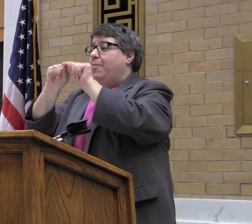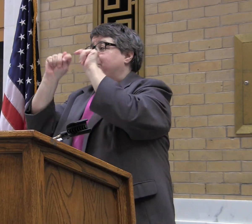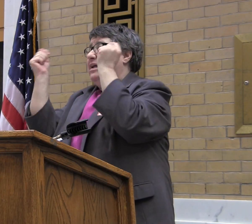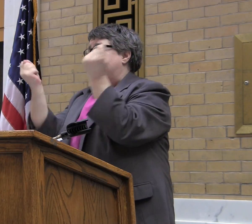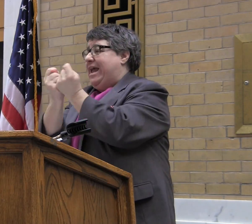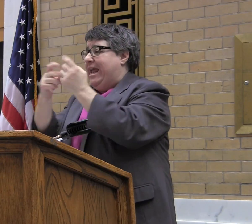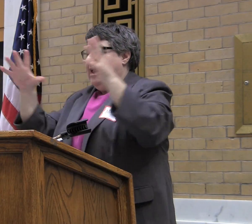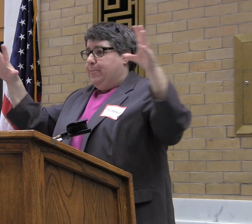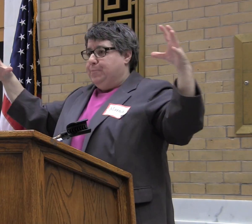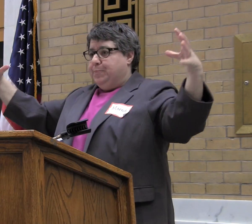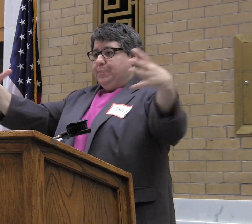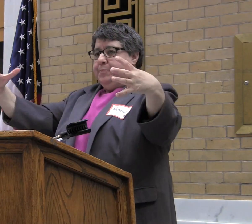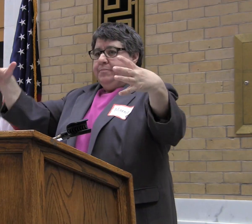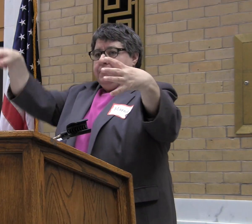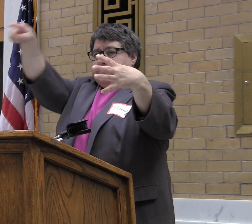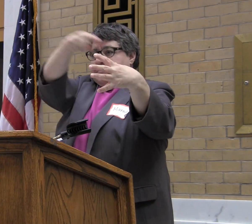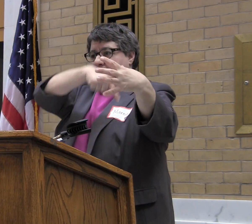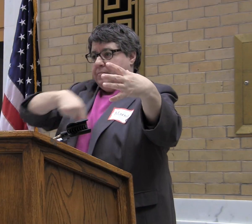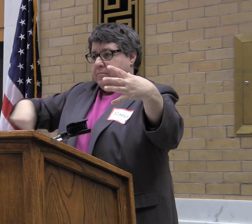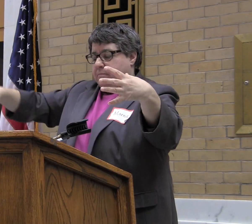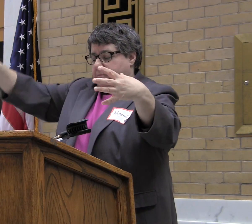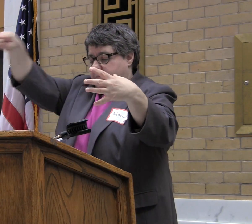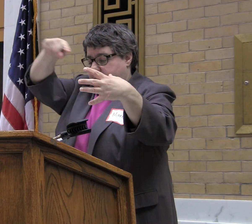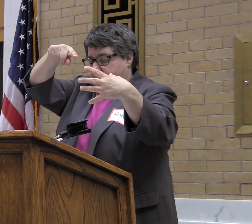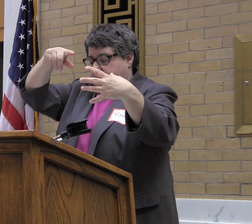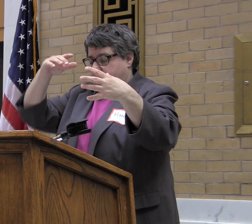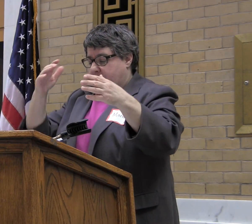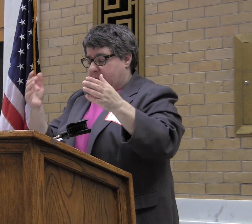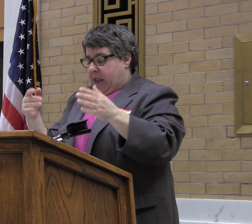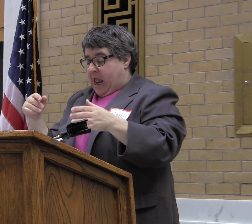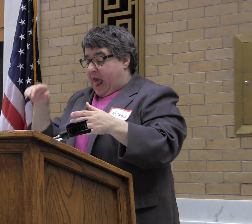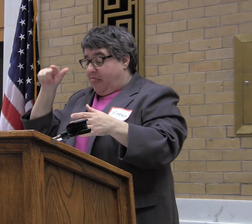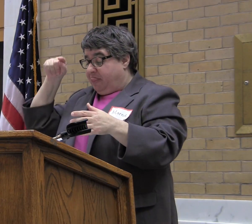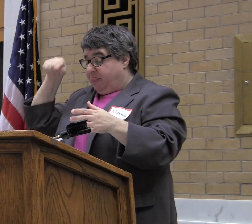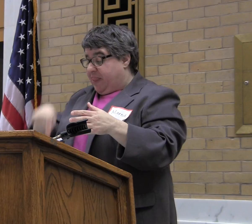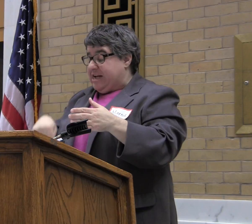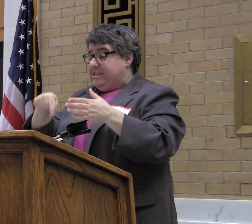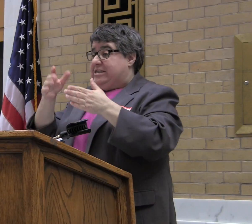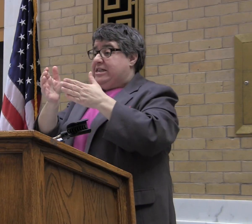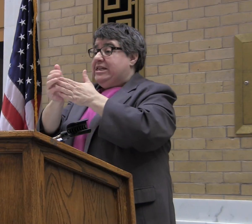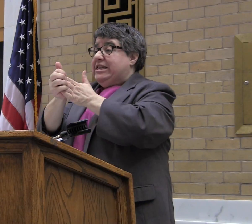This helps me. I get assistance from my team.